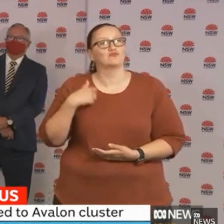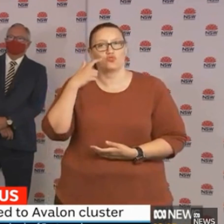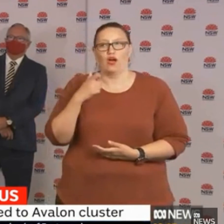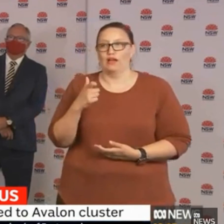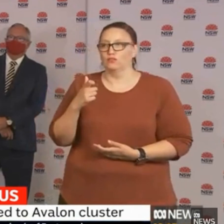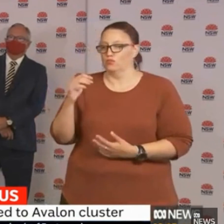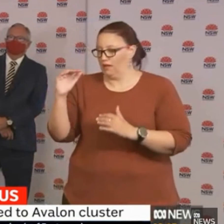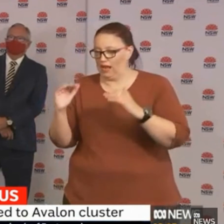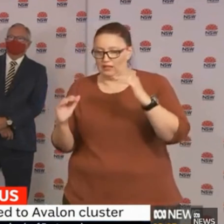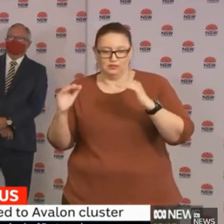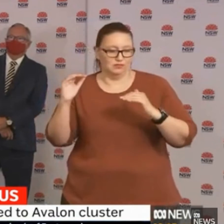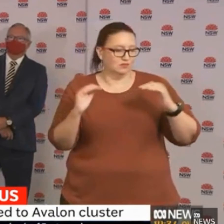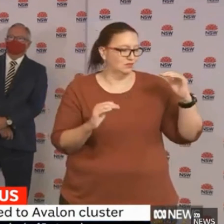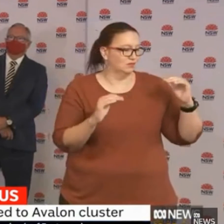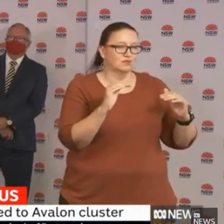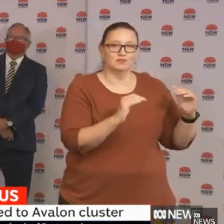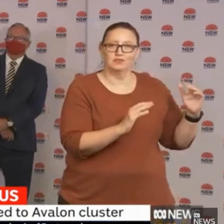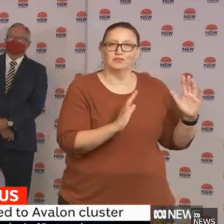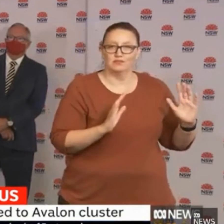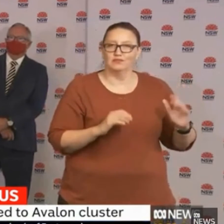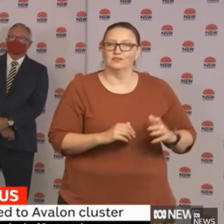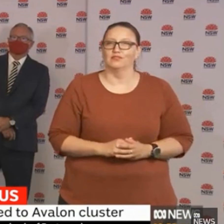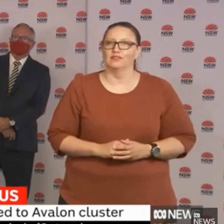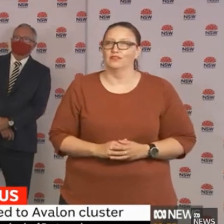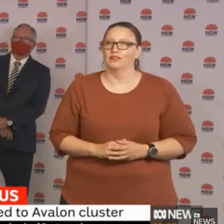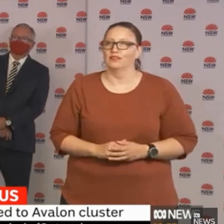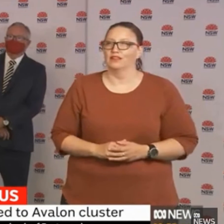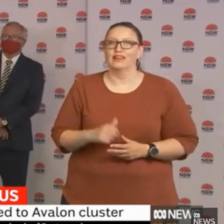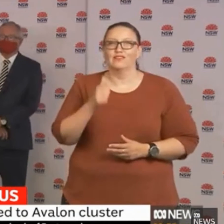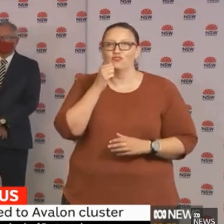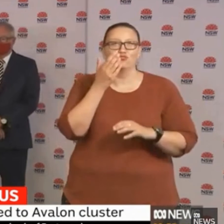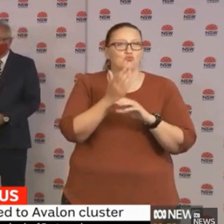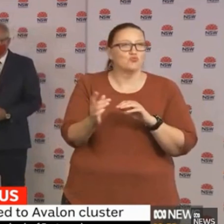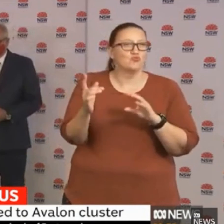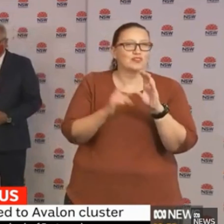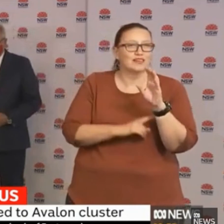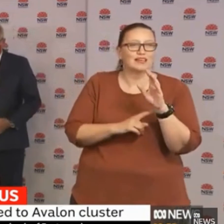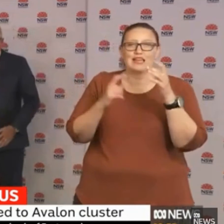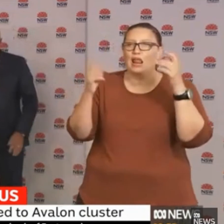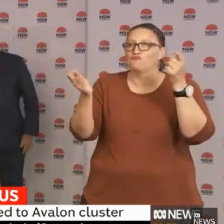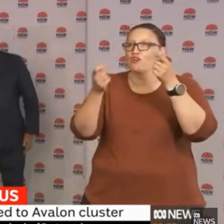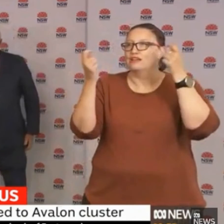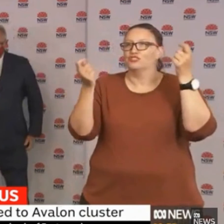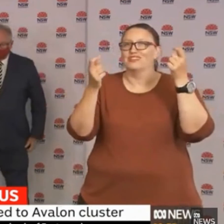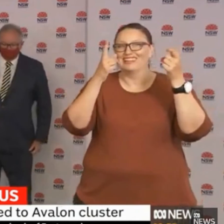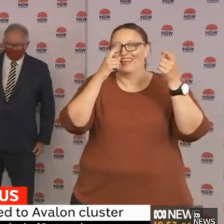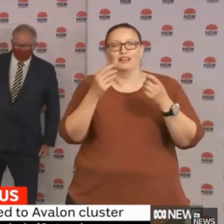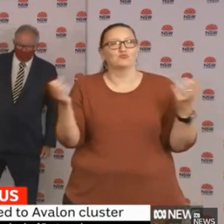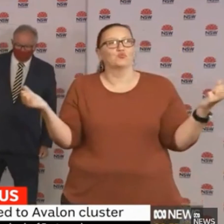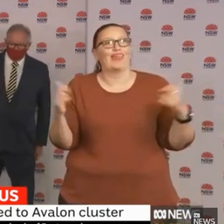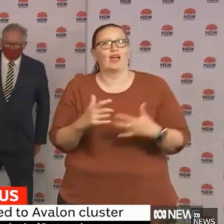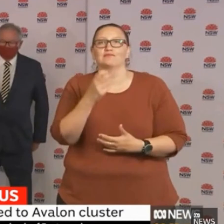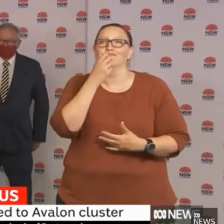is, please, even over the New Year's, if you can actually eat your New Year's celebrations on an open